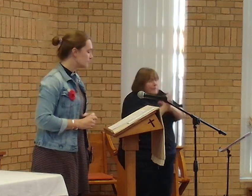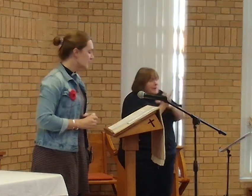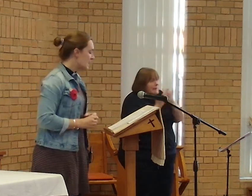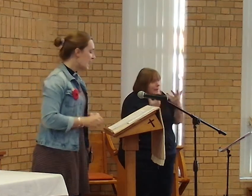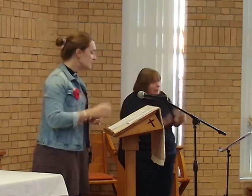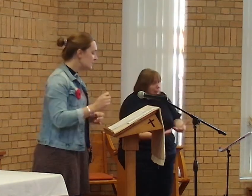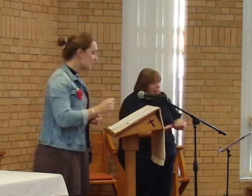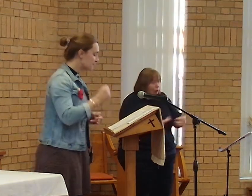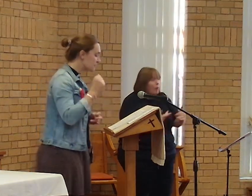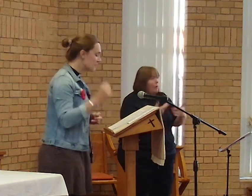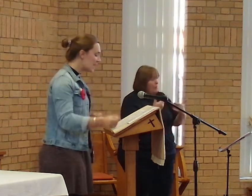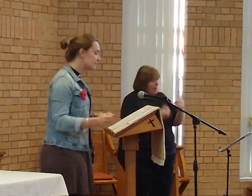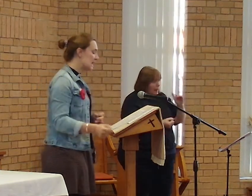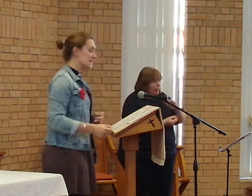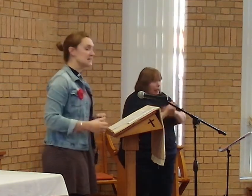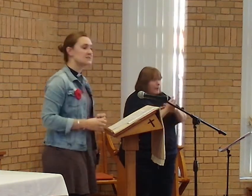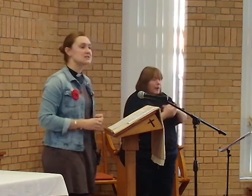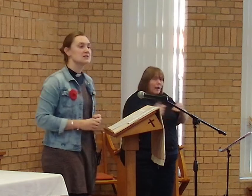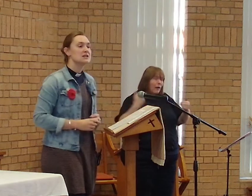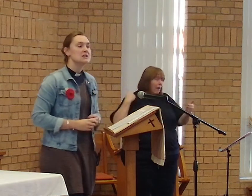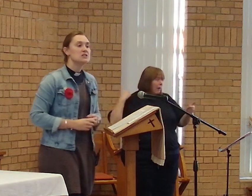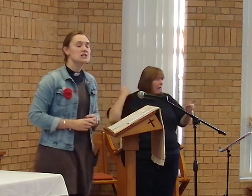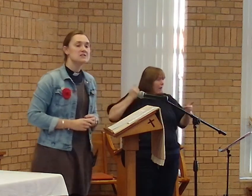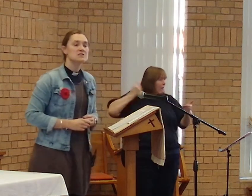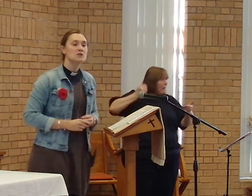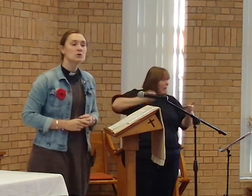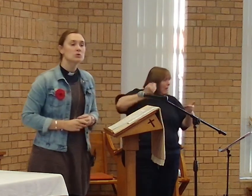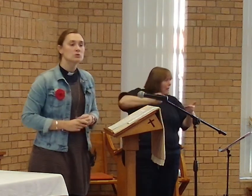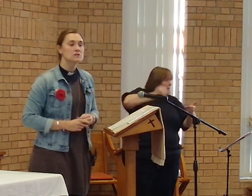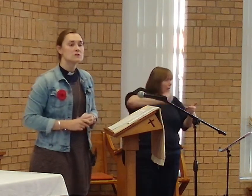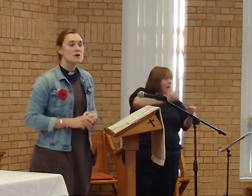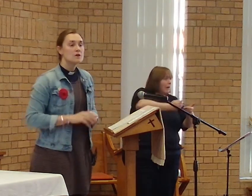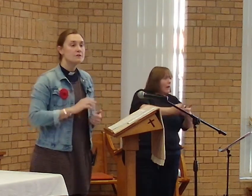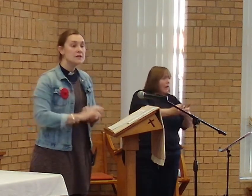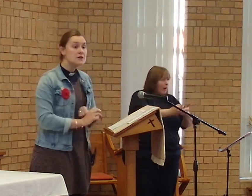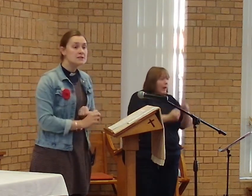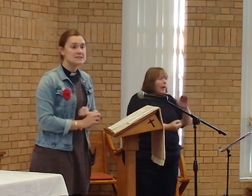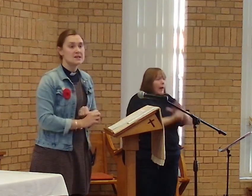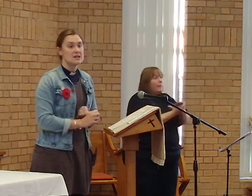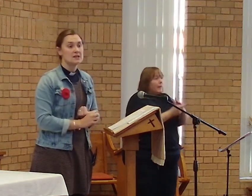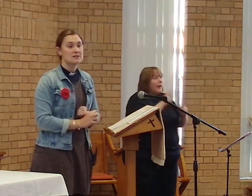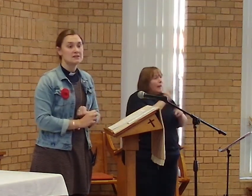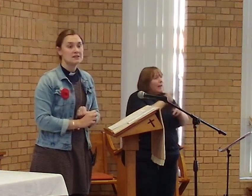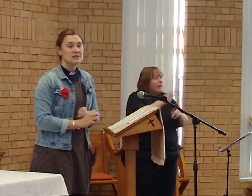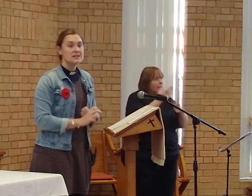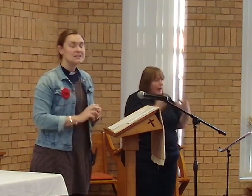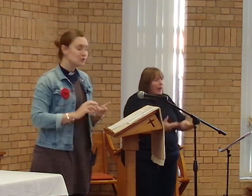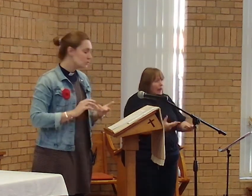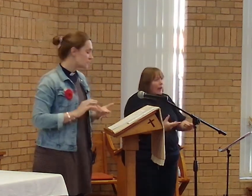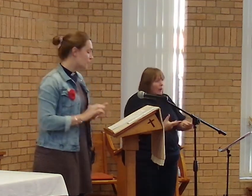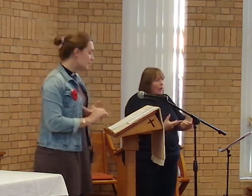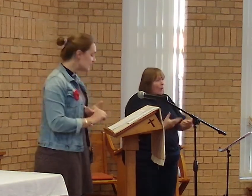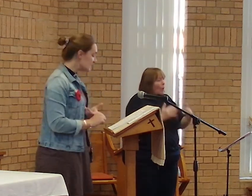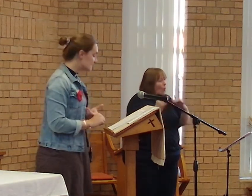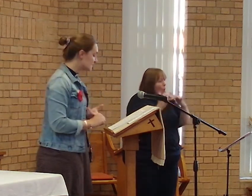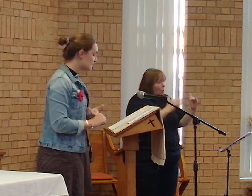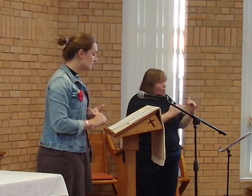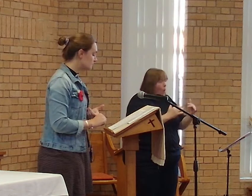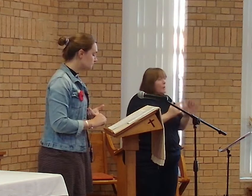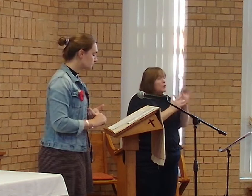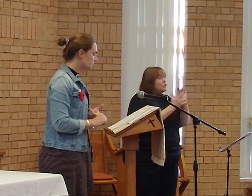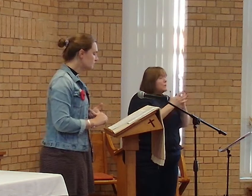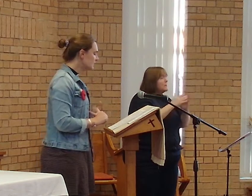land. And yet from that place, Jesus calls for unity. He calls for